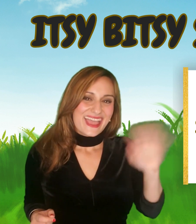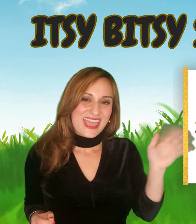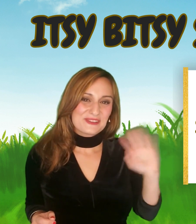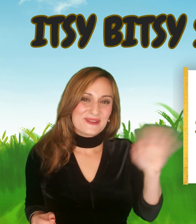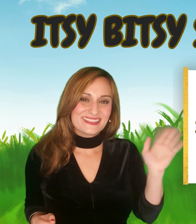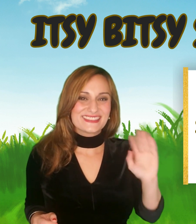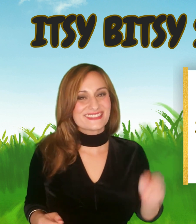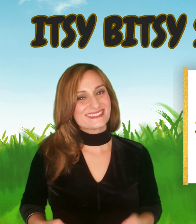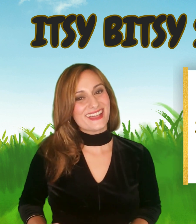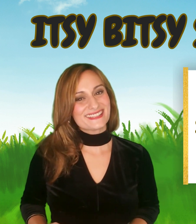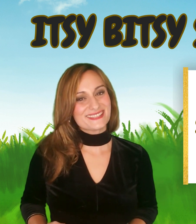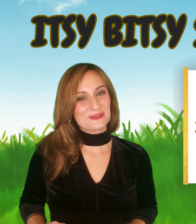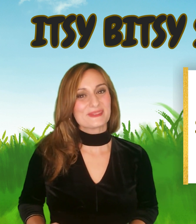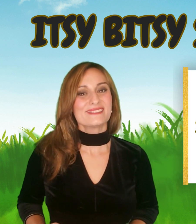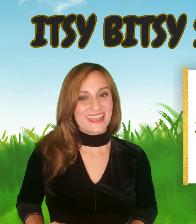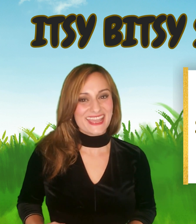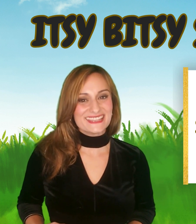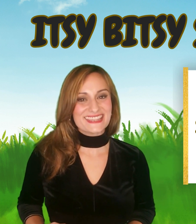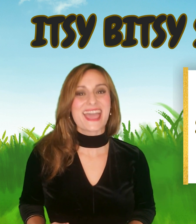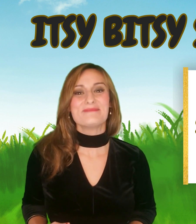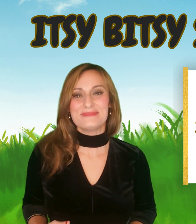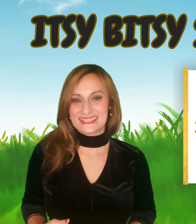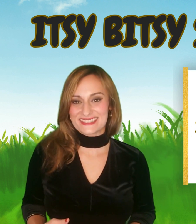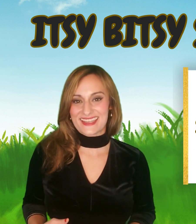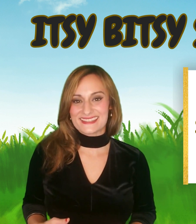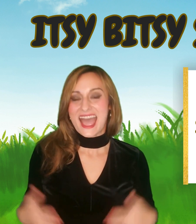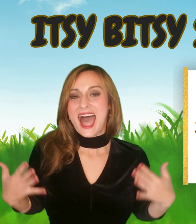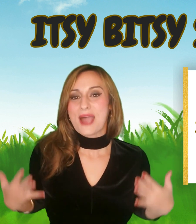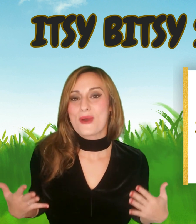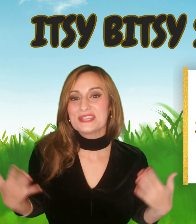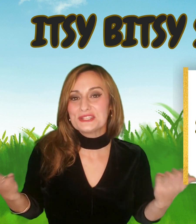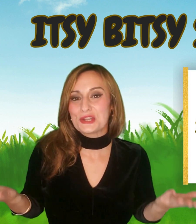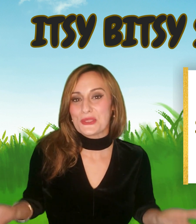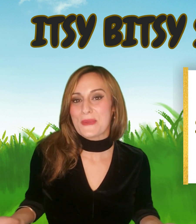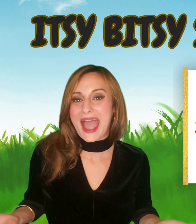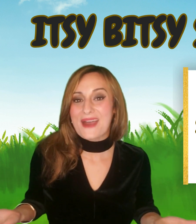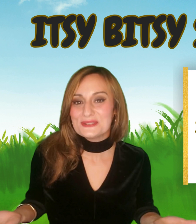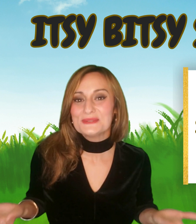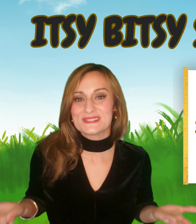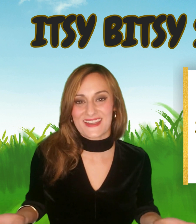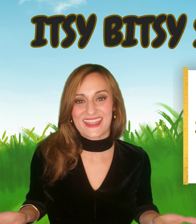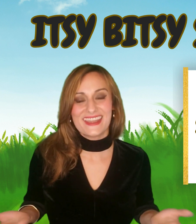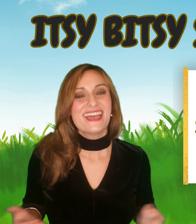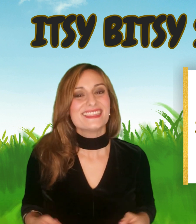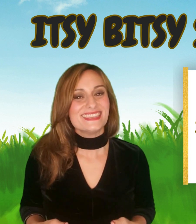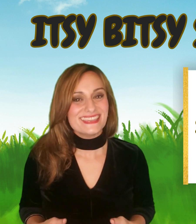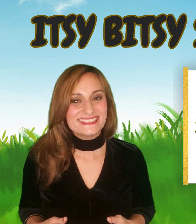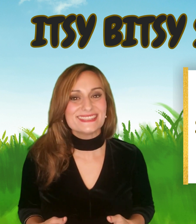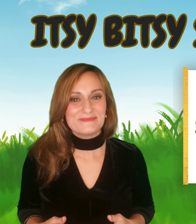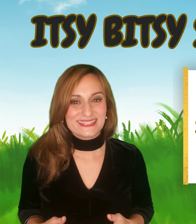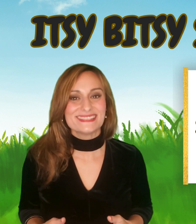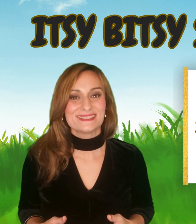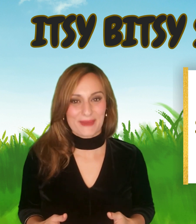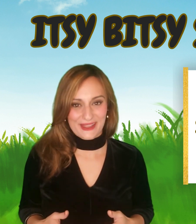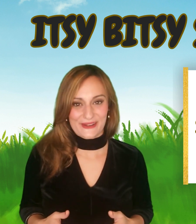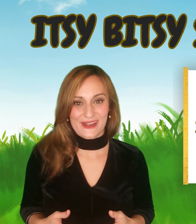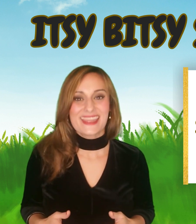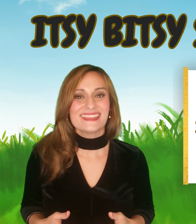Hey everyone, this is Alexis from Little Hands and Big Signs. I wanted to show you how to sign the Itsy Bitsy spider in